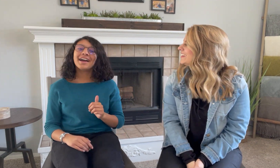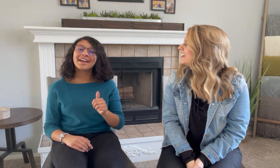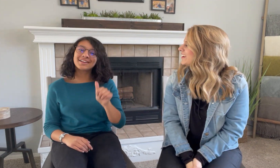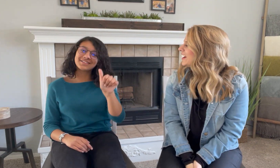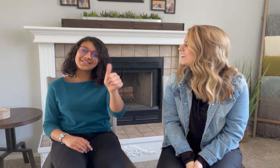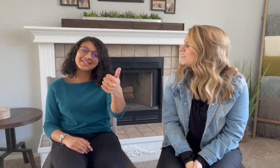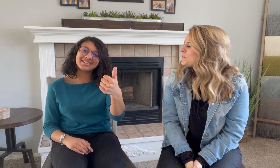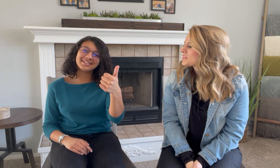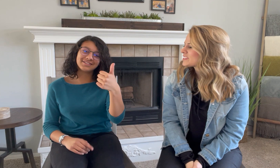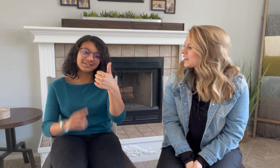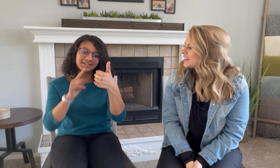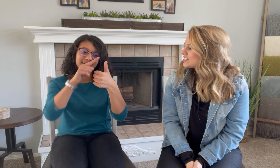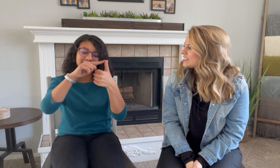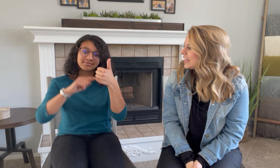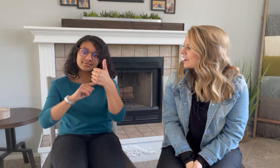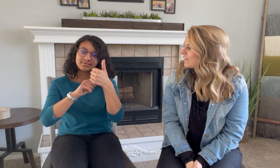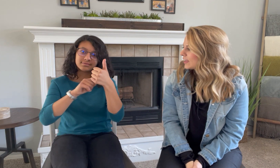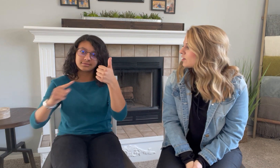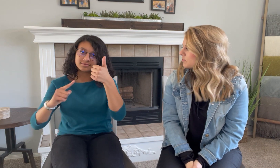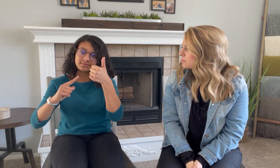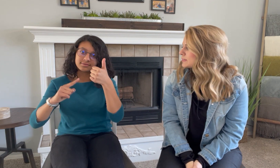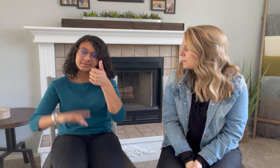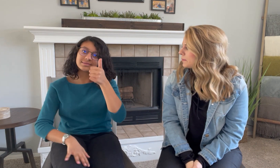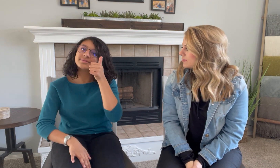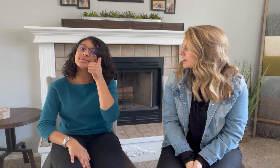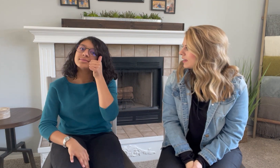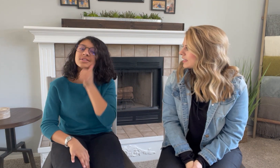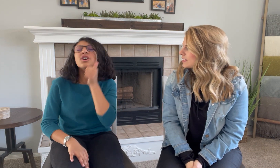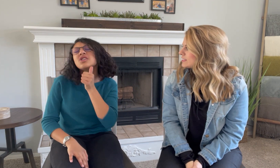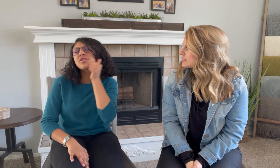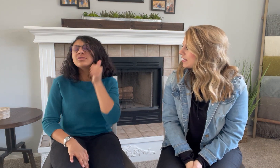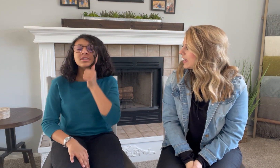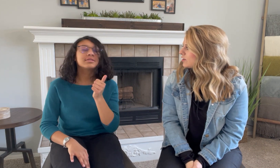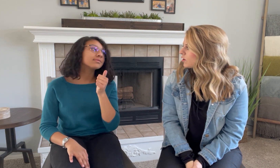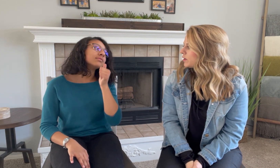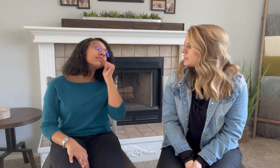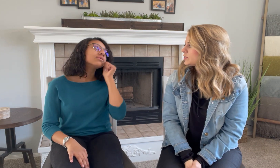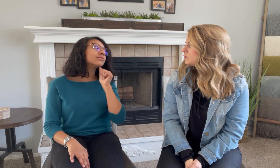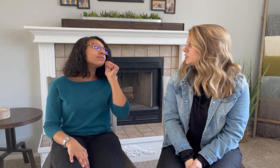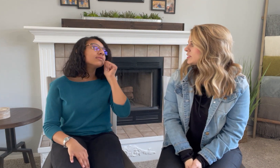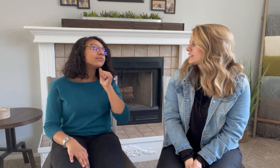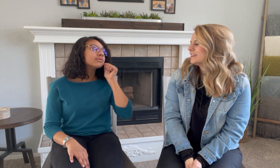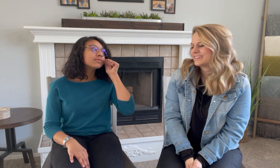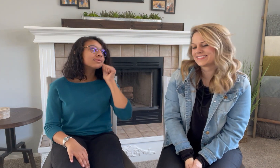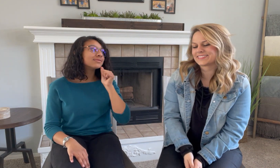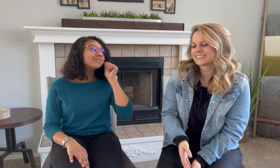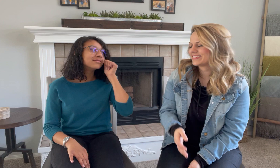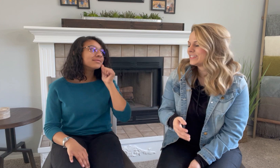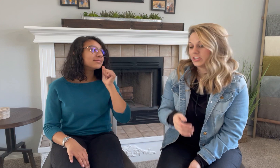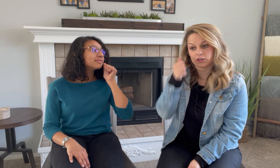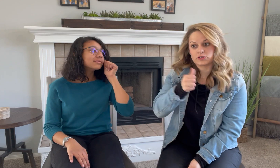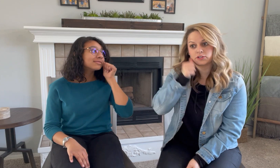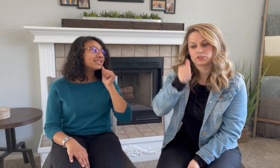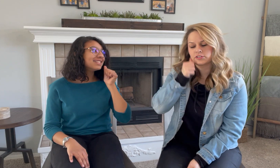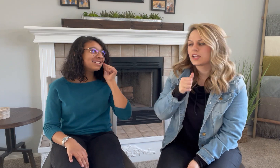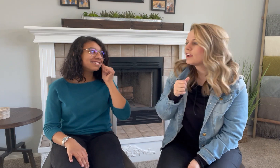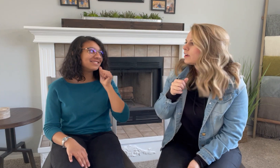All right, so you're gonna just take like your thumbs up, kind of like this, and you're going to just like girls. You're